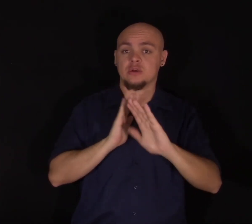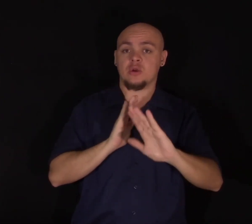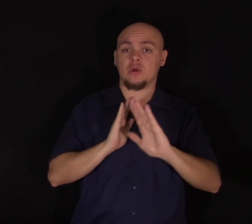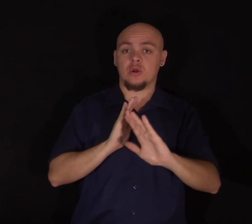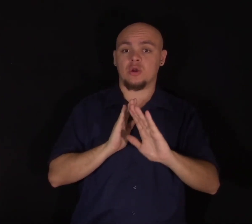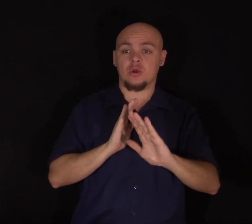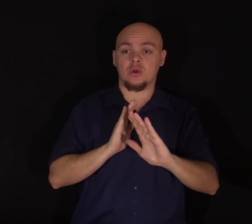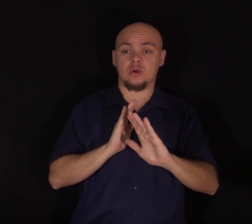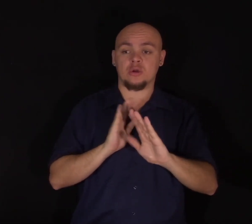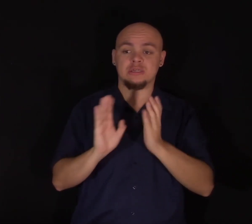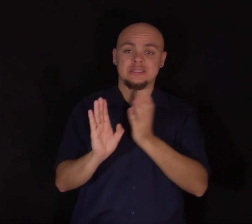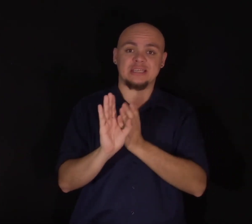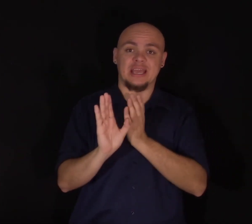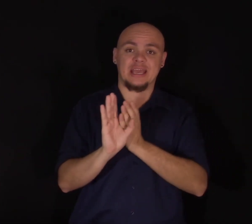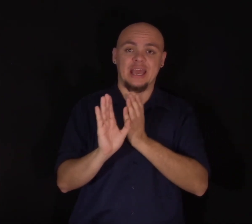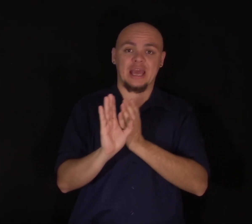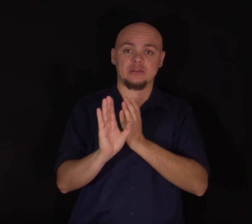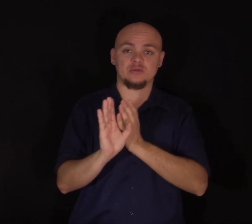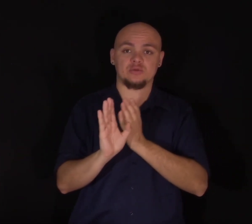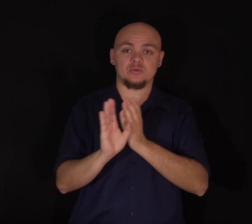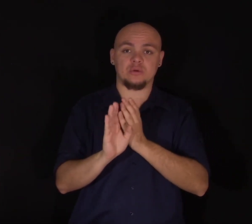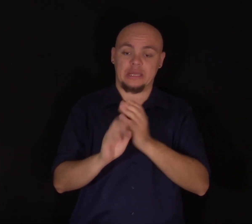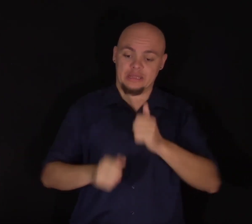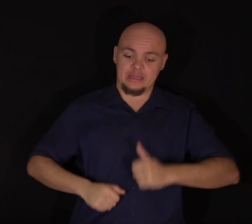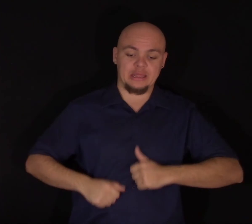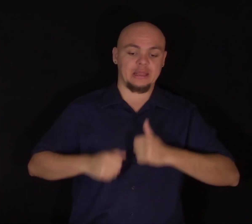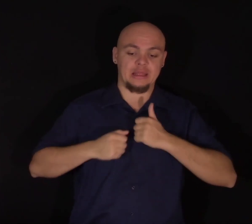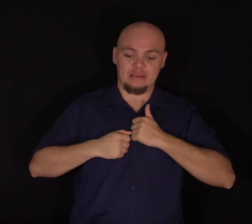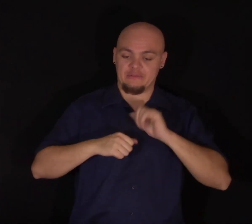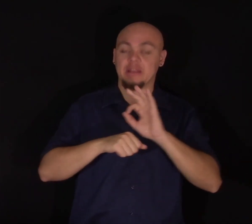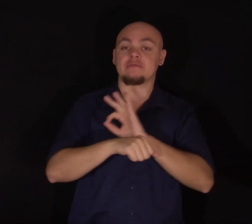psychiatric residential treatment facility.